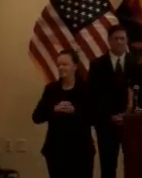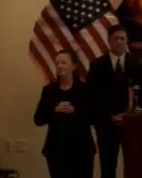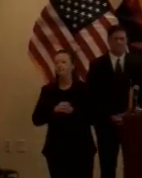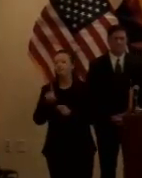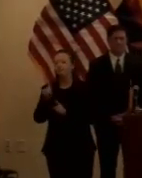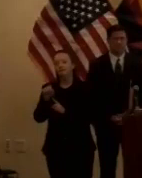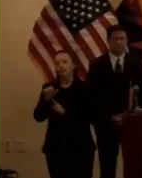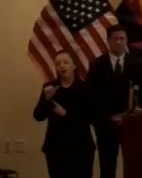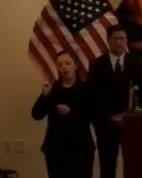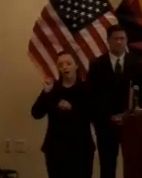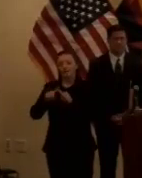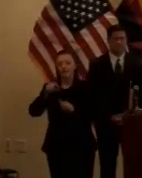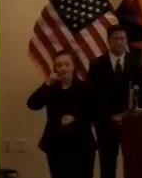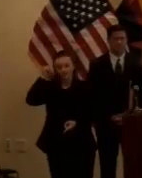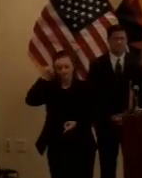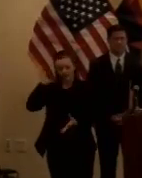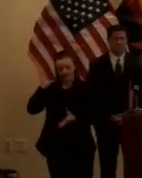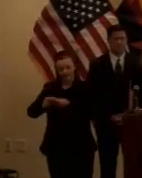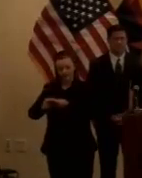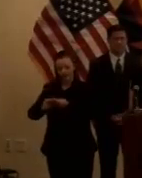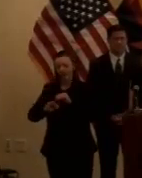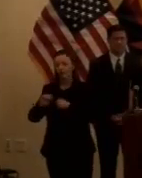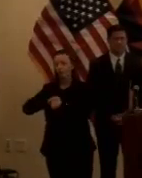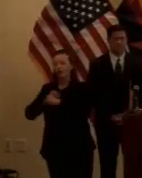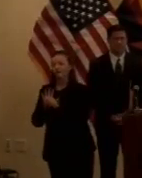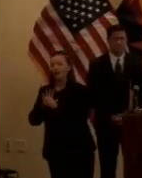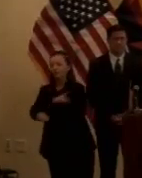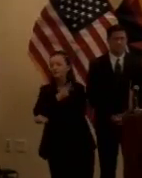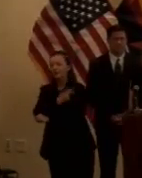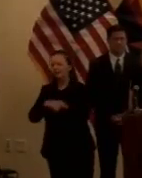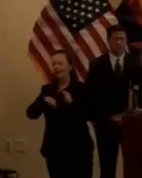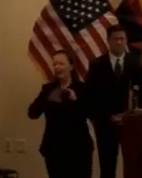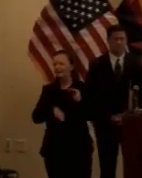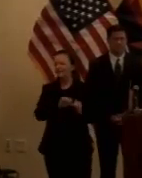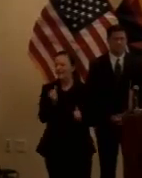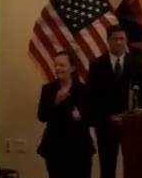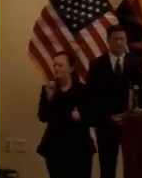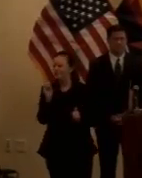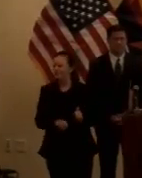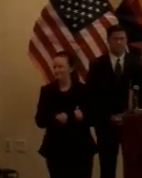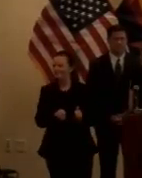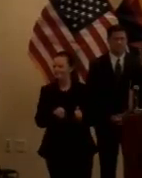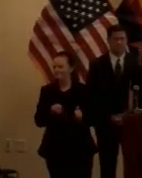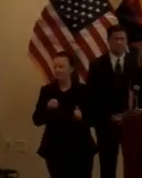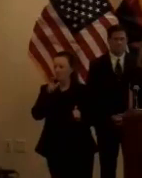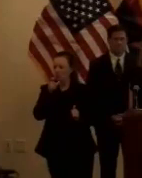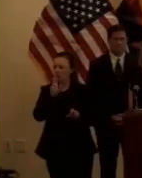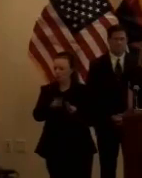through yesterday, COVID patients account for less than 10% of the total inpatient beds each day.